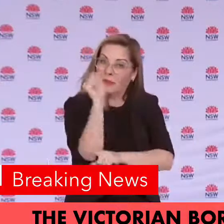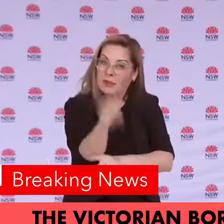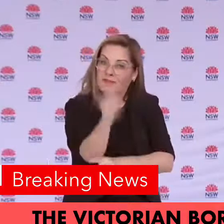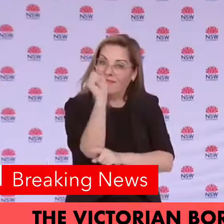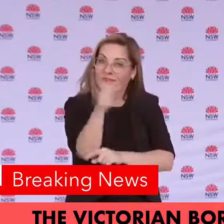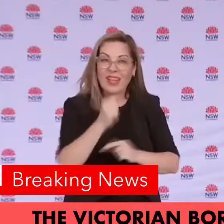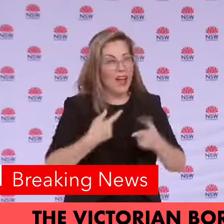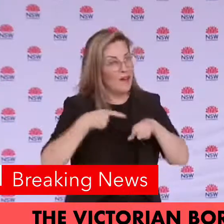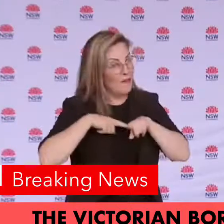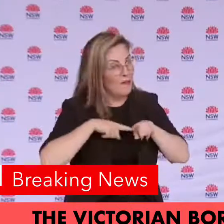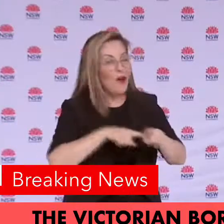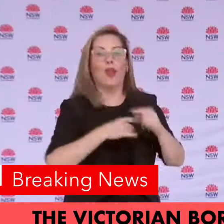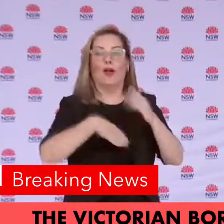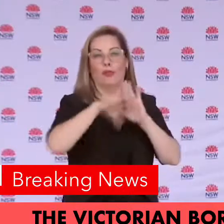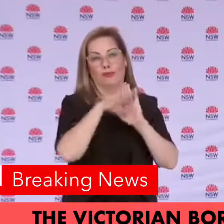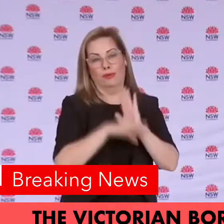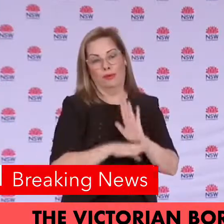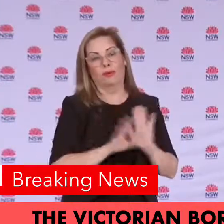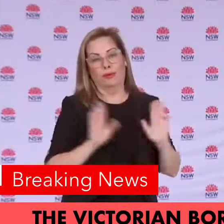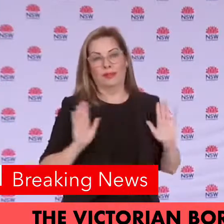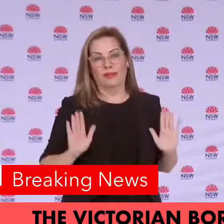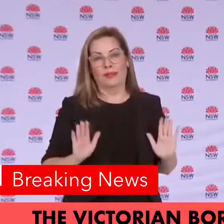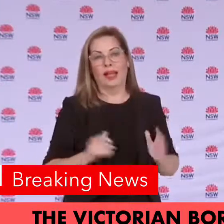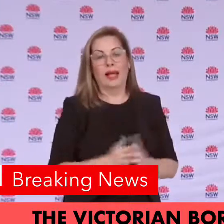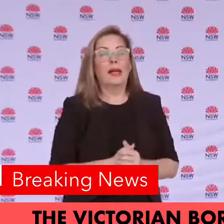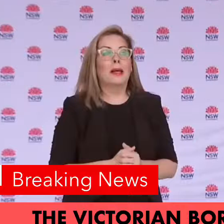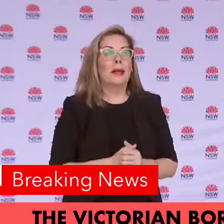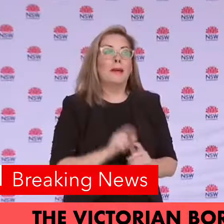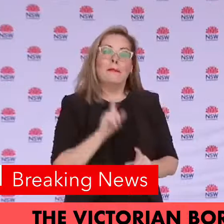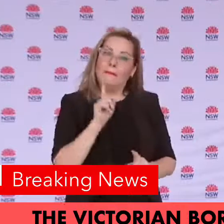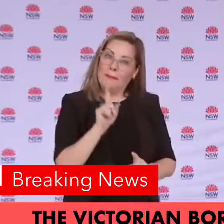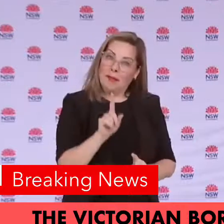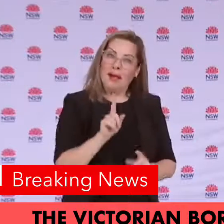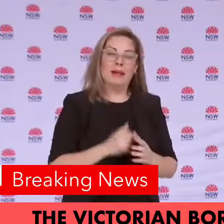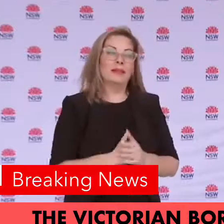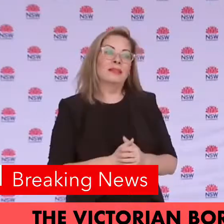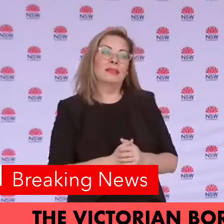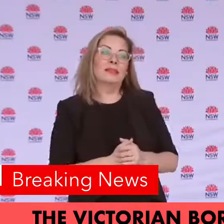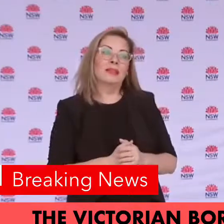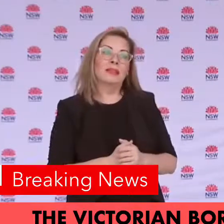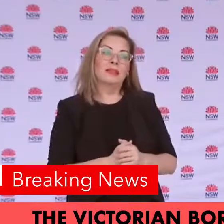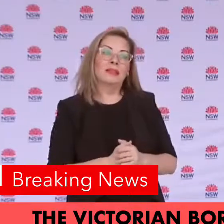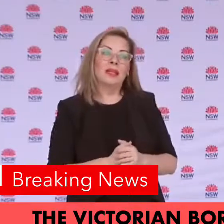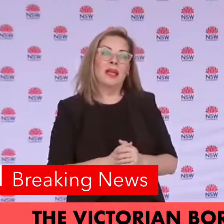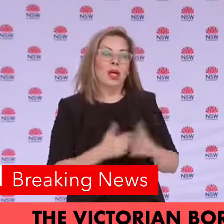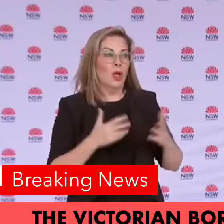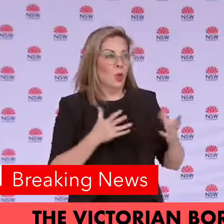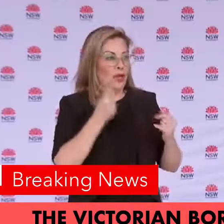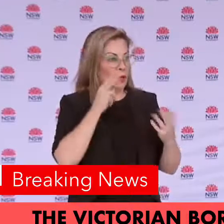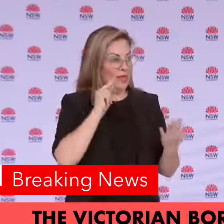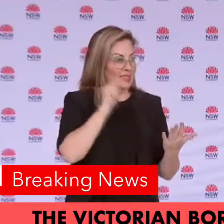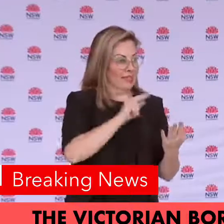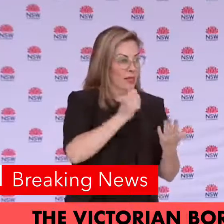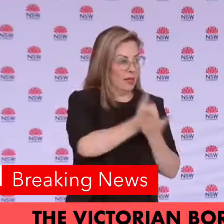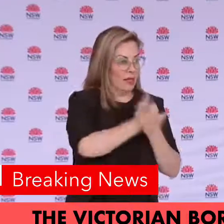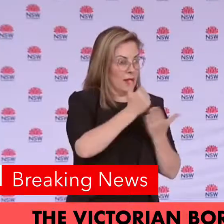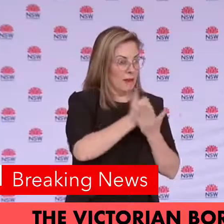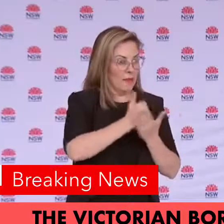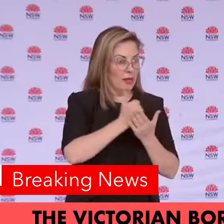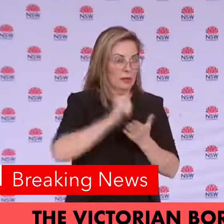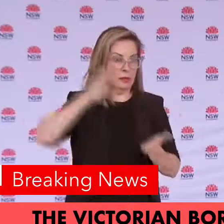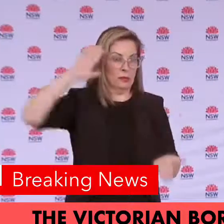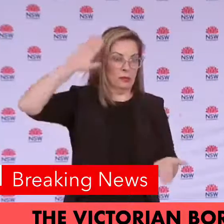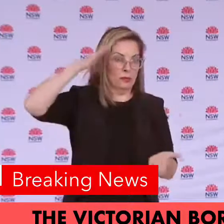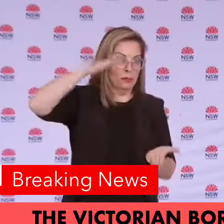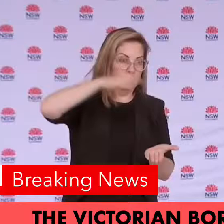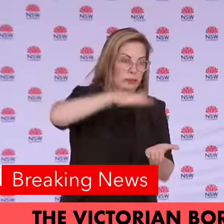saw the number of tests come through and the way in which people are complying, it really does give us a boost to know that the measures we